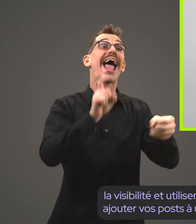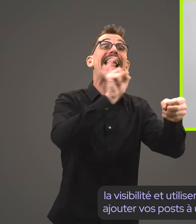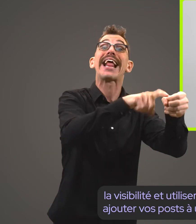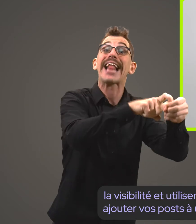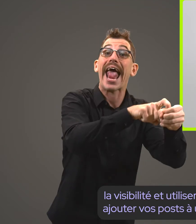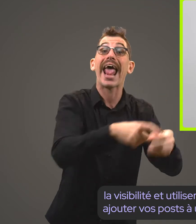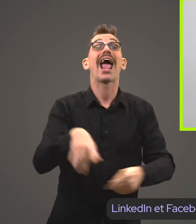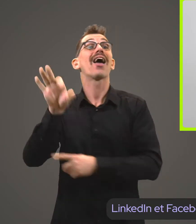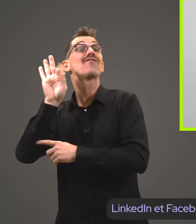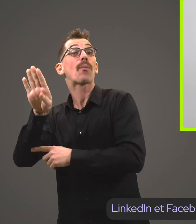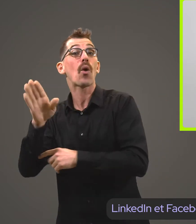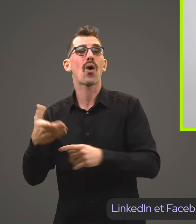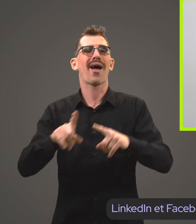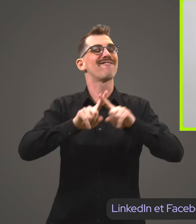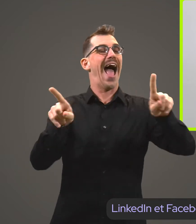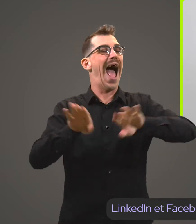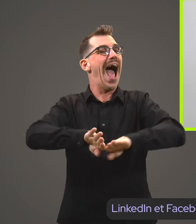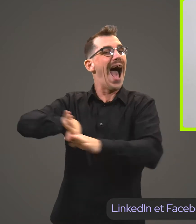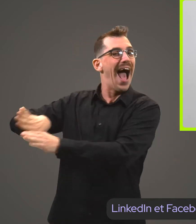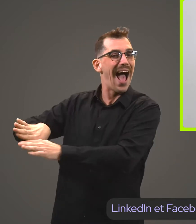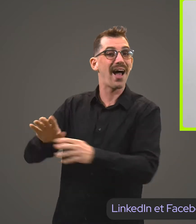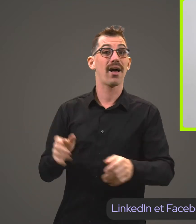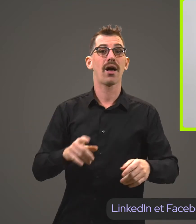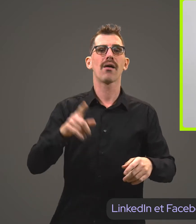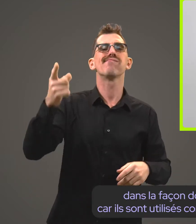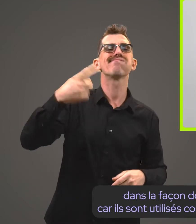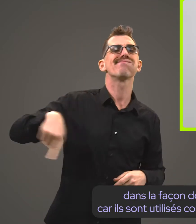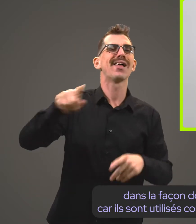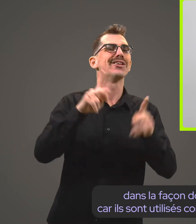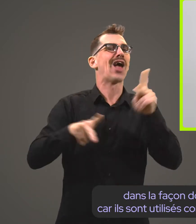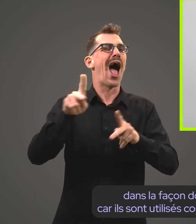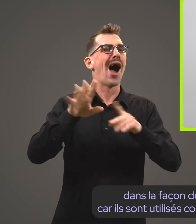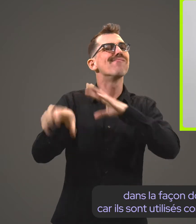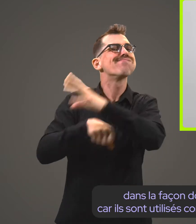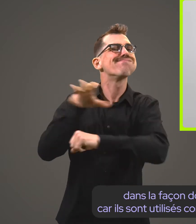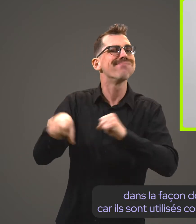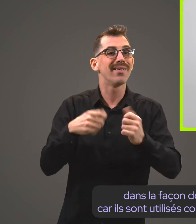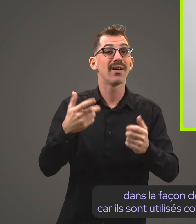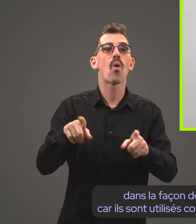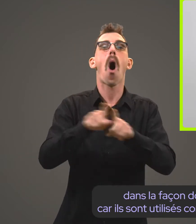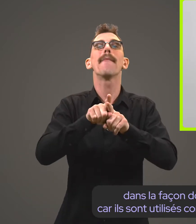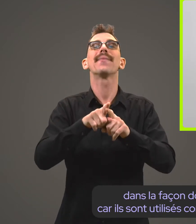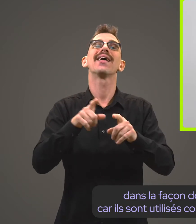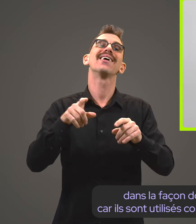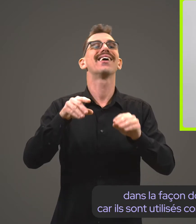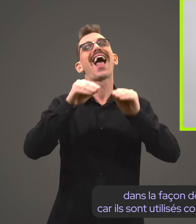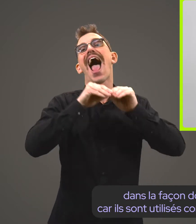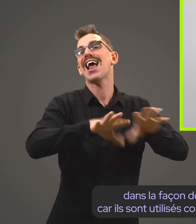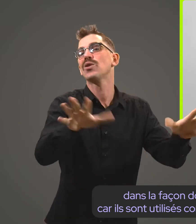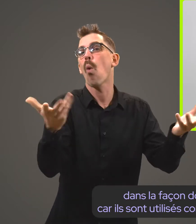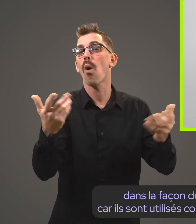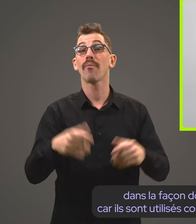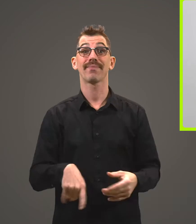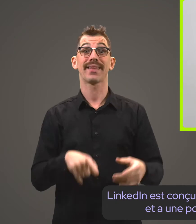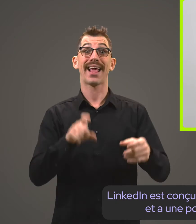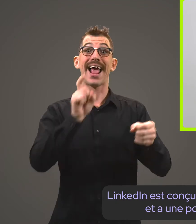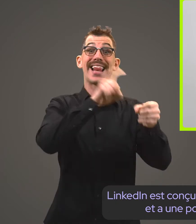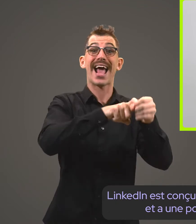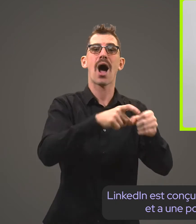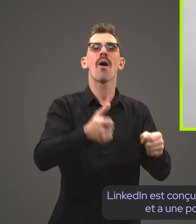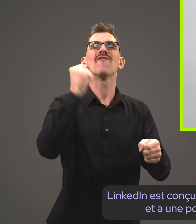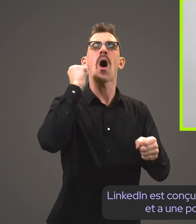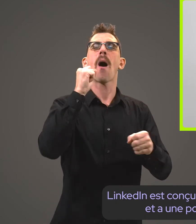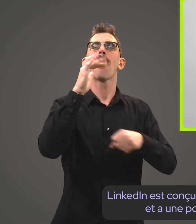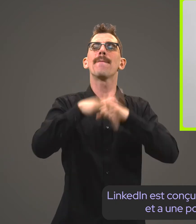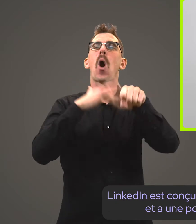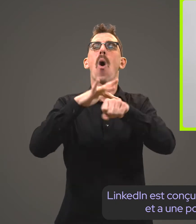system. LinkedIn and Facebook are a bit different in how people use them because they're used as networking sites.